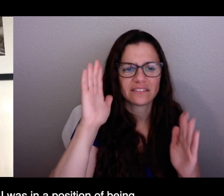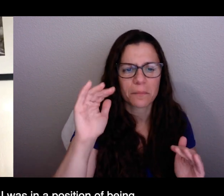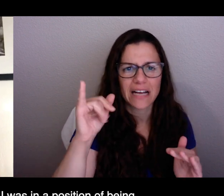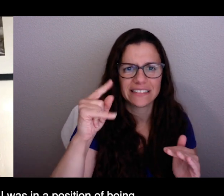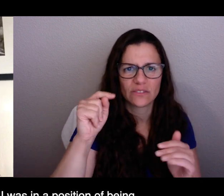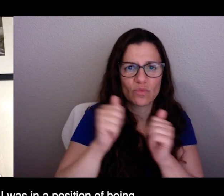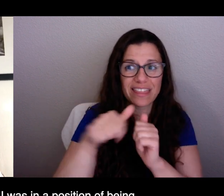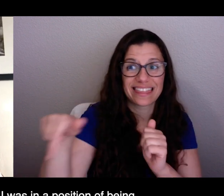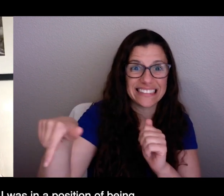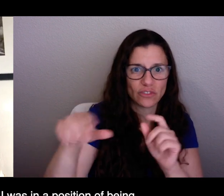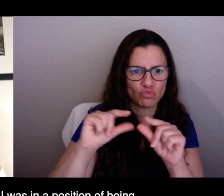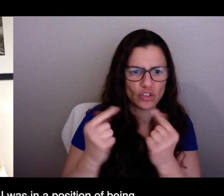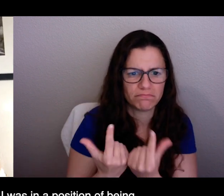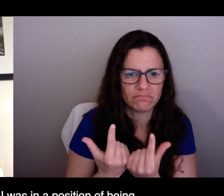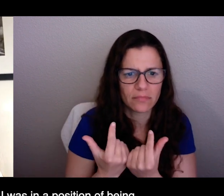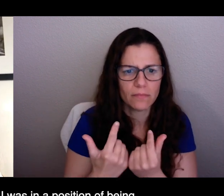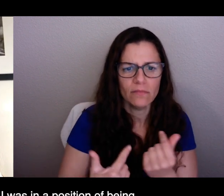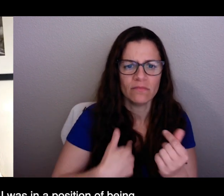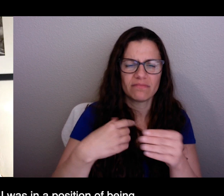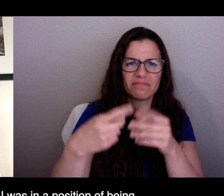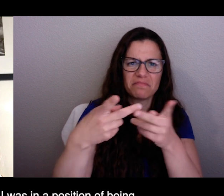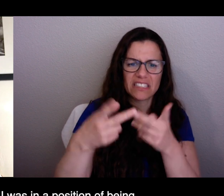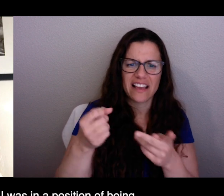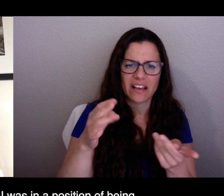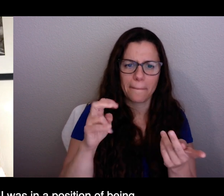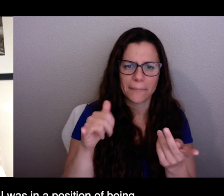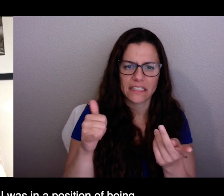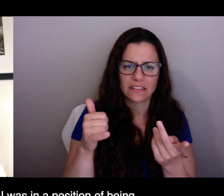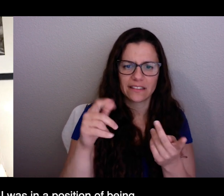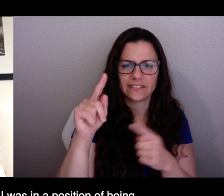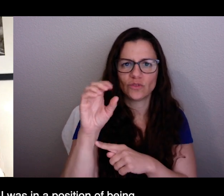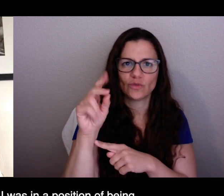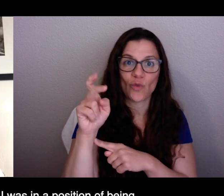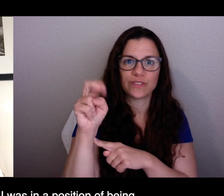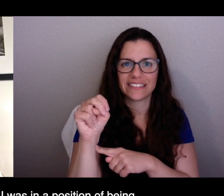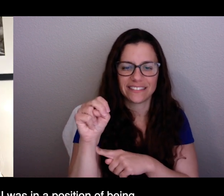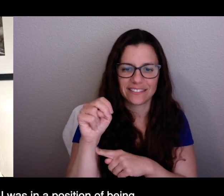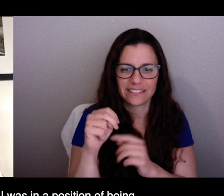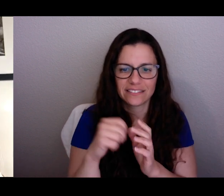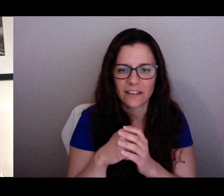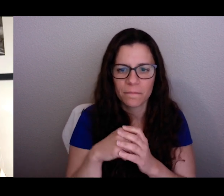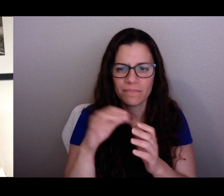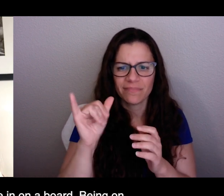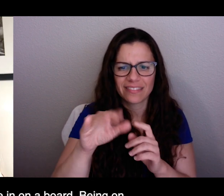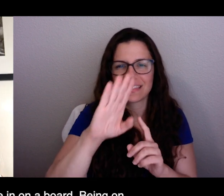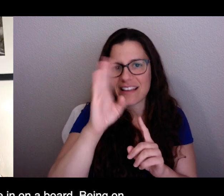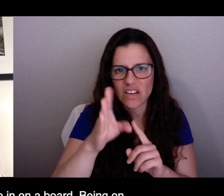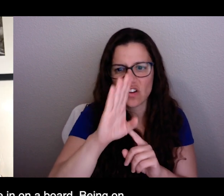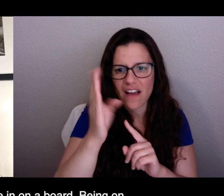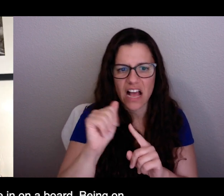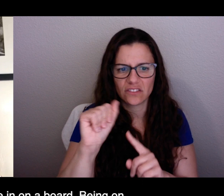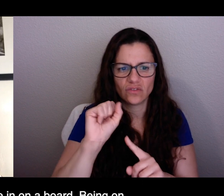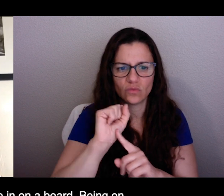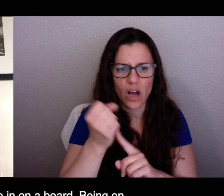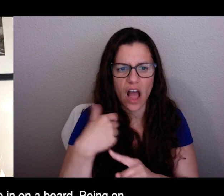in a position of being the token. And that is never a situation I want you to